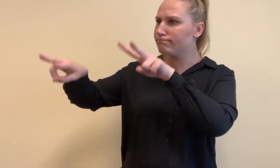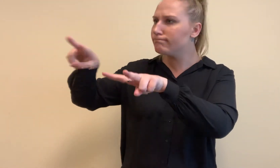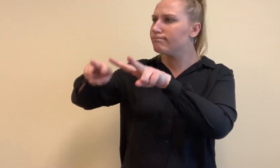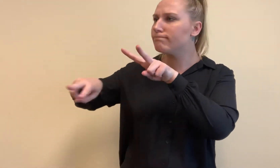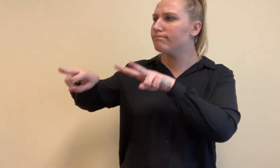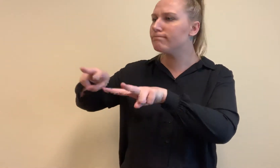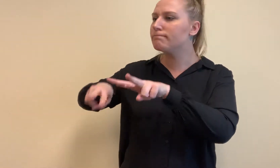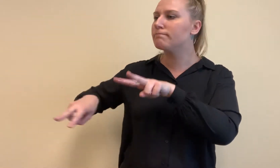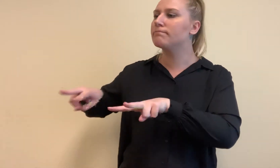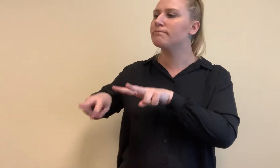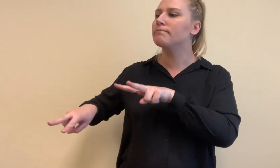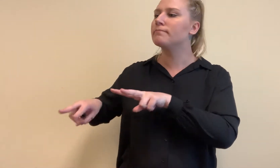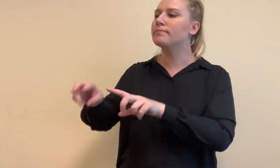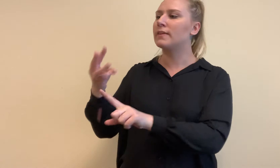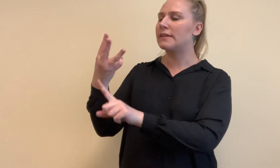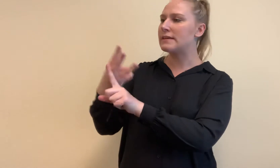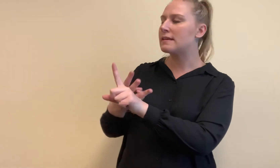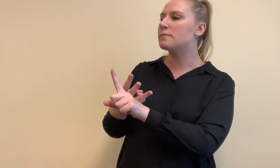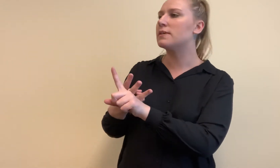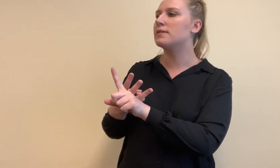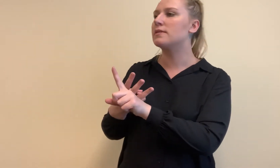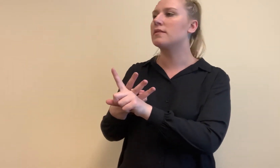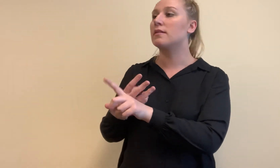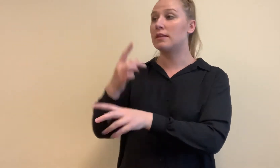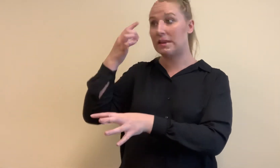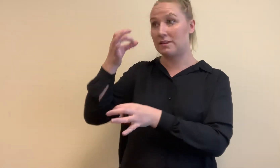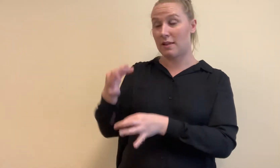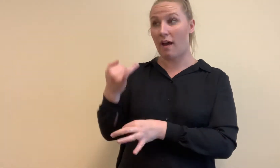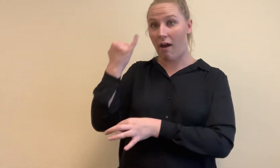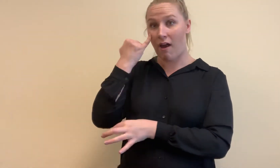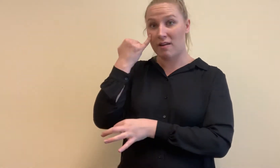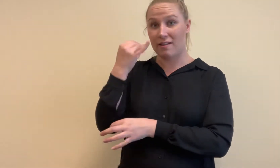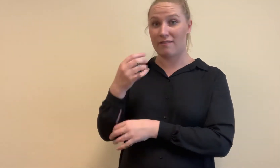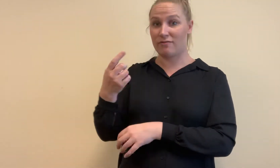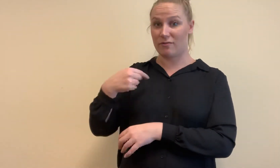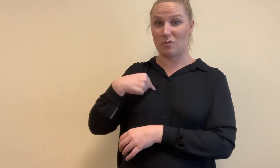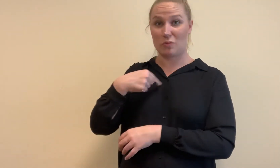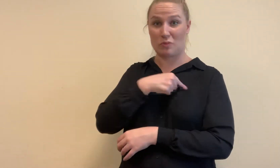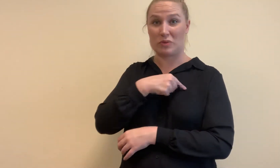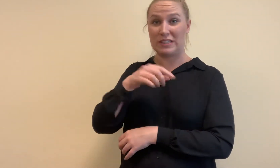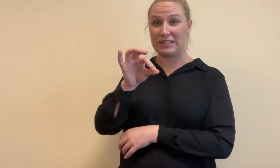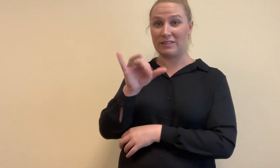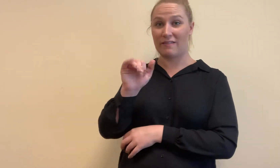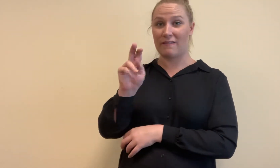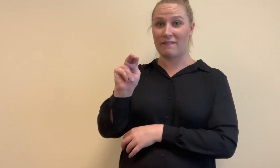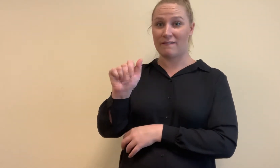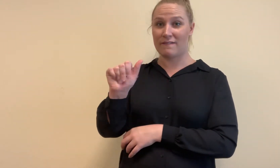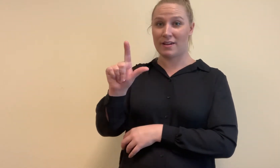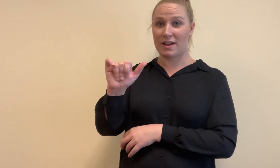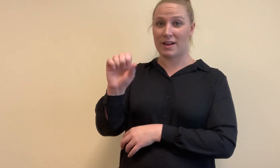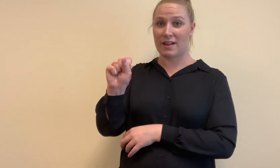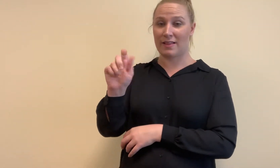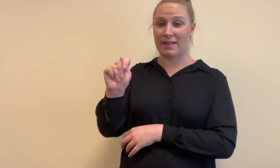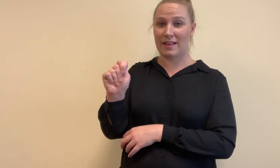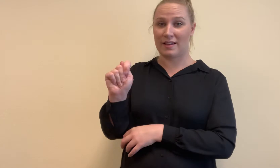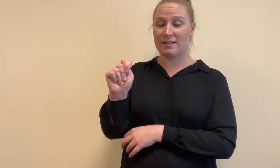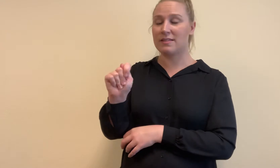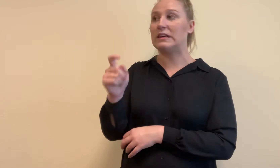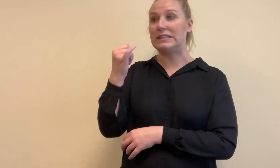over the next 6 months, and they'll decide whether we get to be one of the 10 finalists, and if we're a finalist, they'll visit,